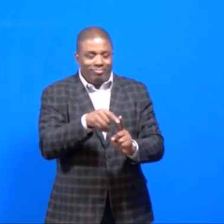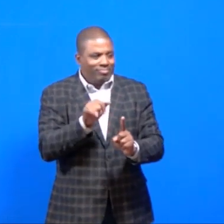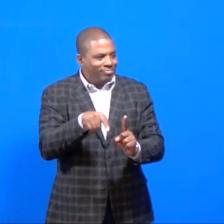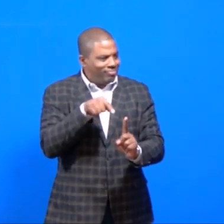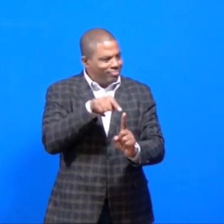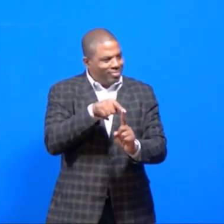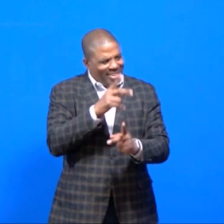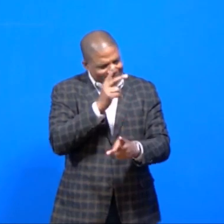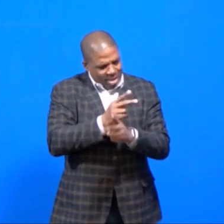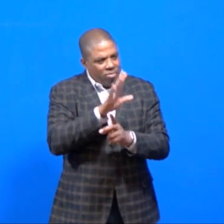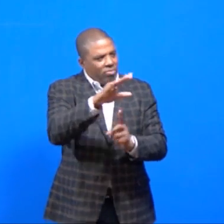word.